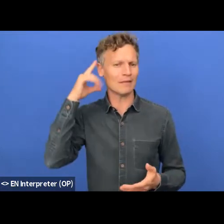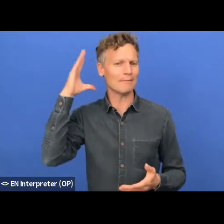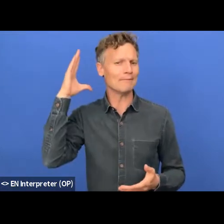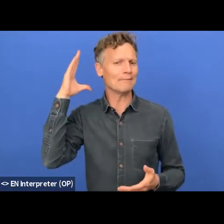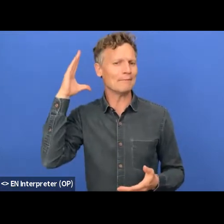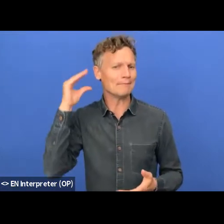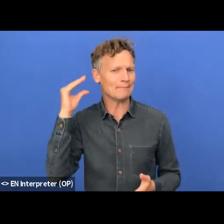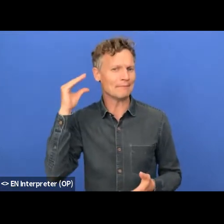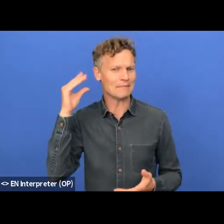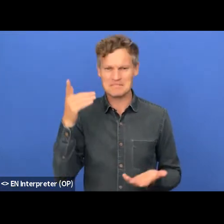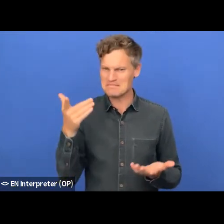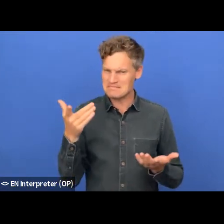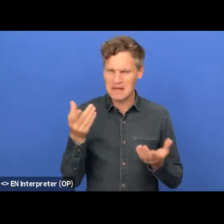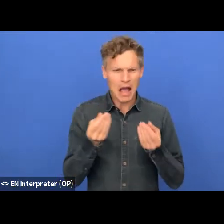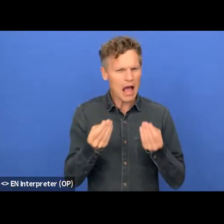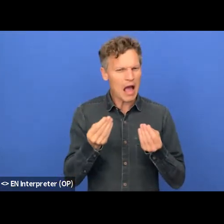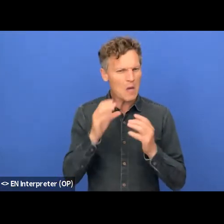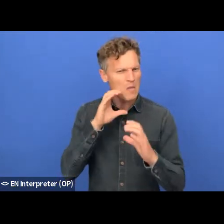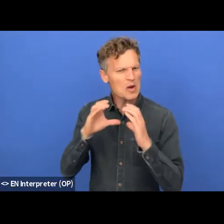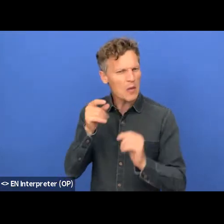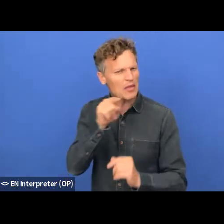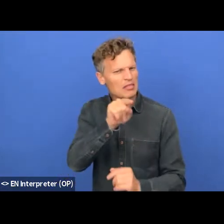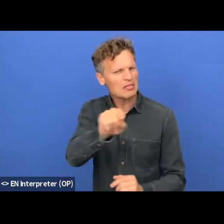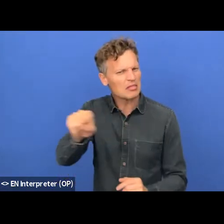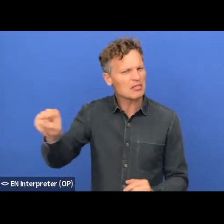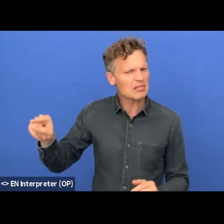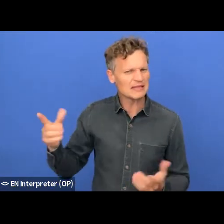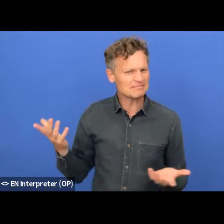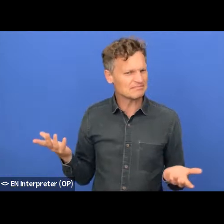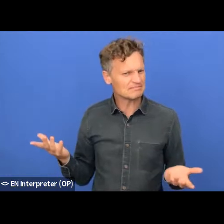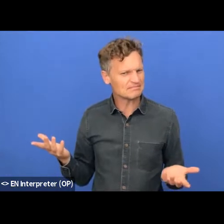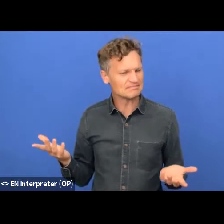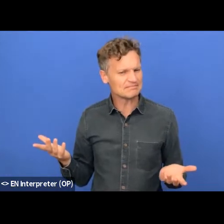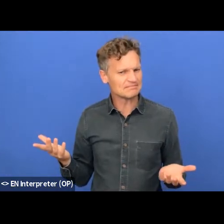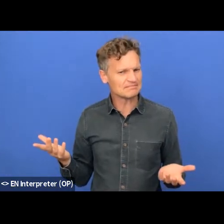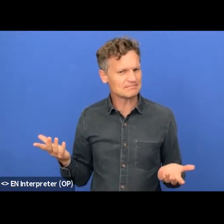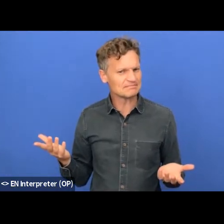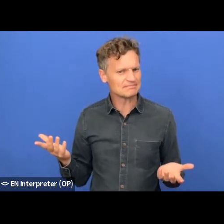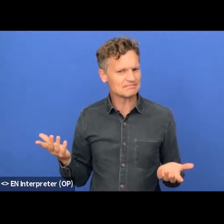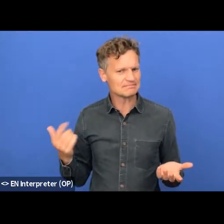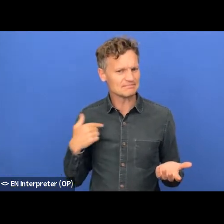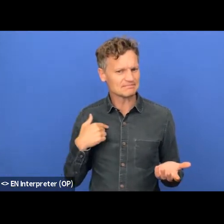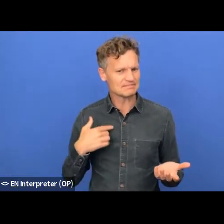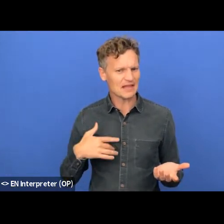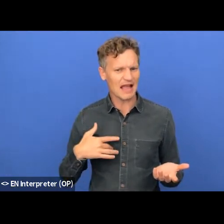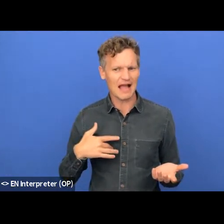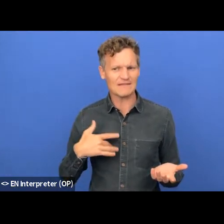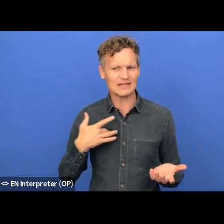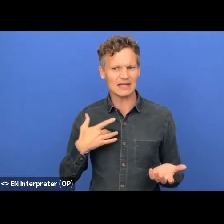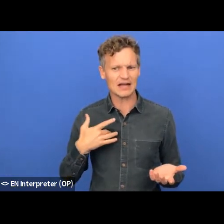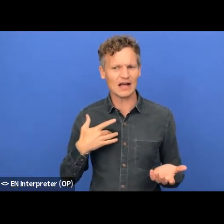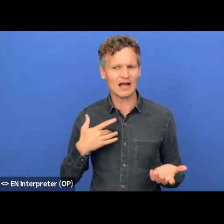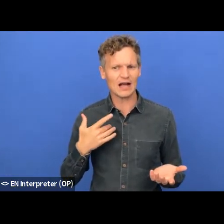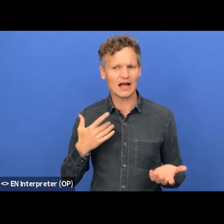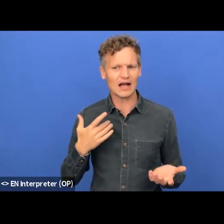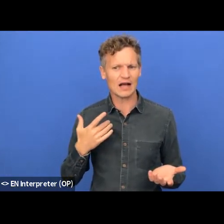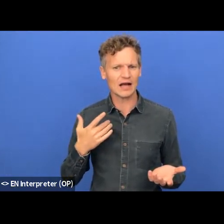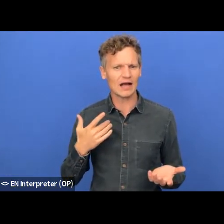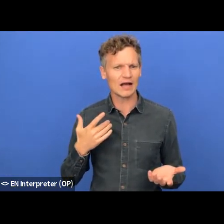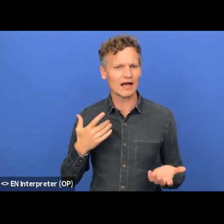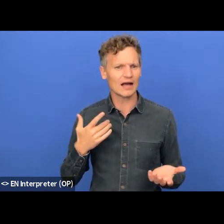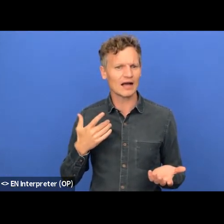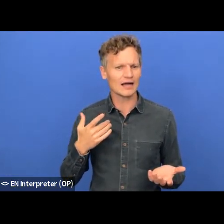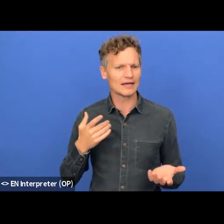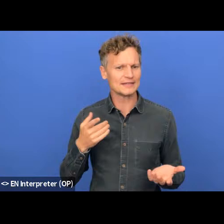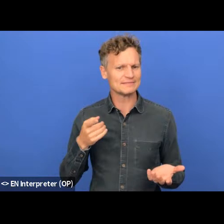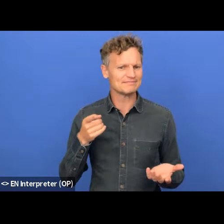resources that you've utilized in your practice? Because you've, I think, dealt more with hard of hearing or